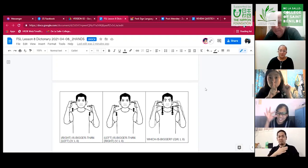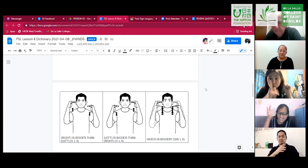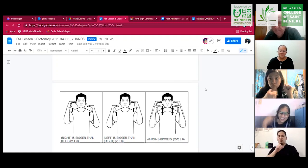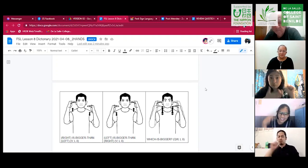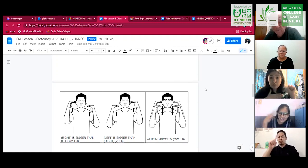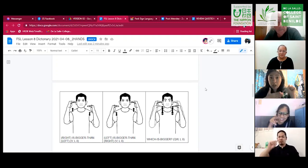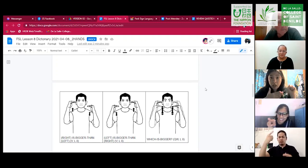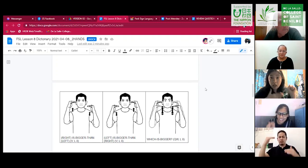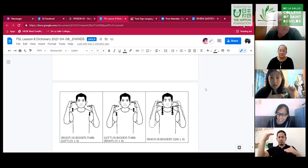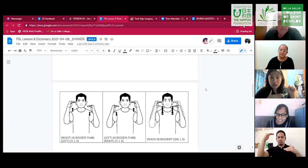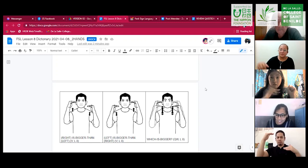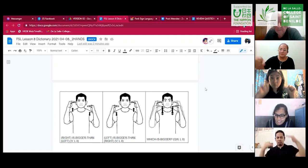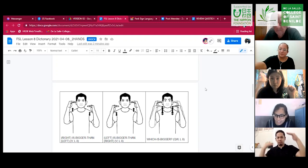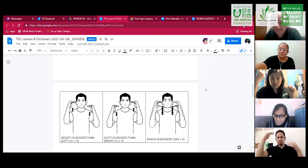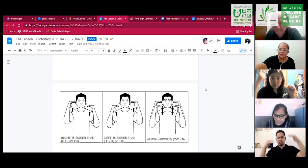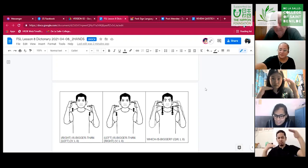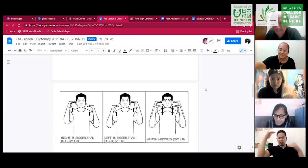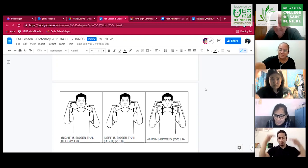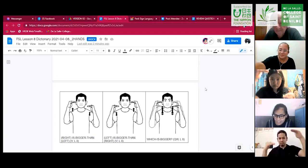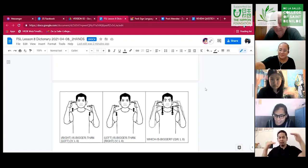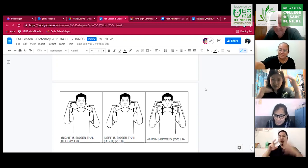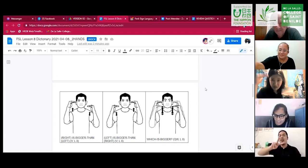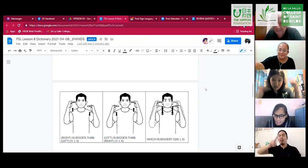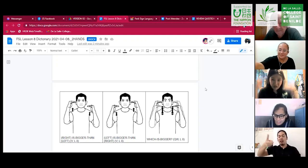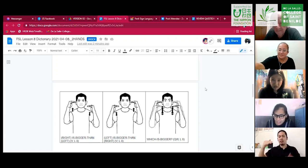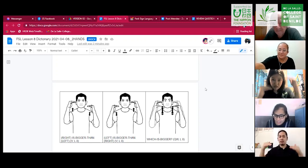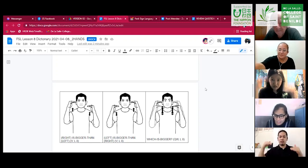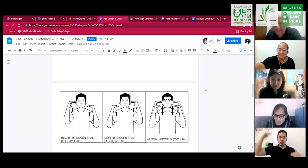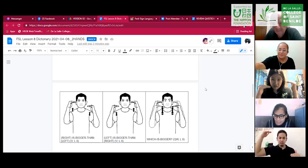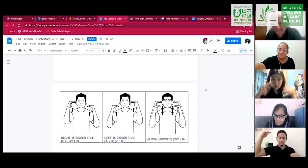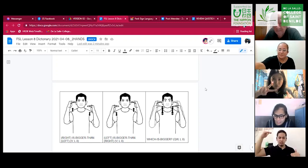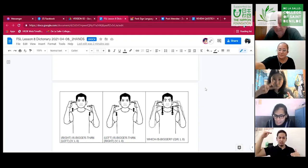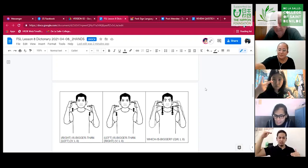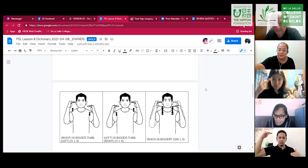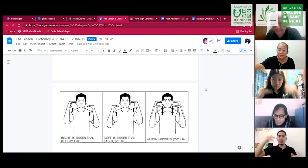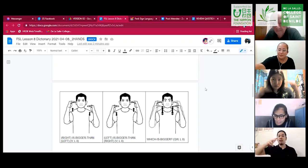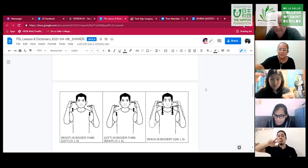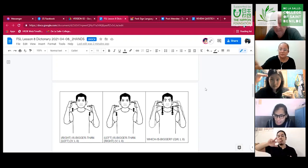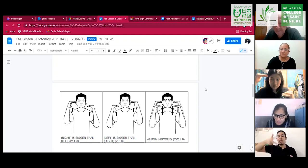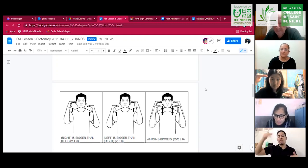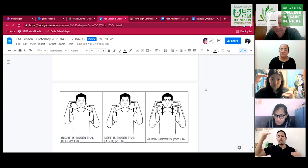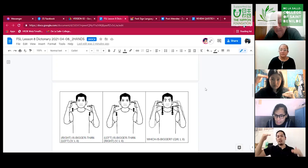Sorry, I'm not able to do that. Yami's saying, I can't see the screen.